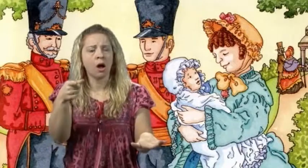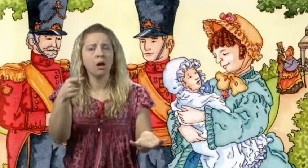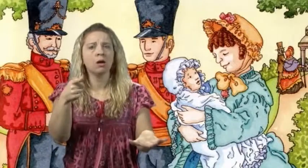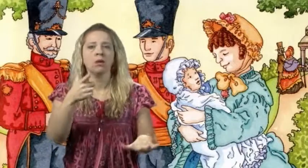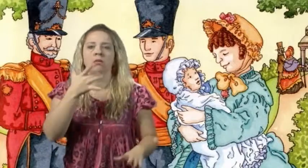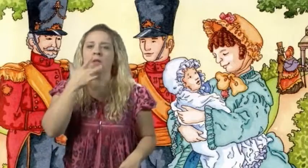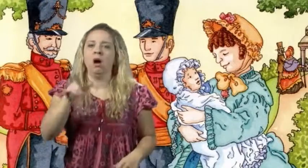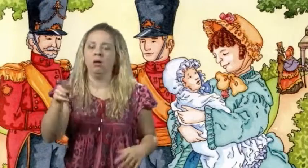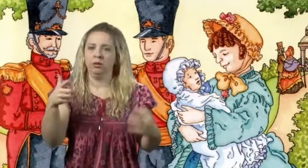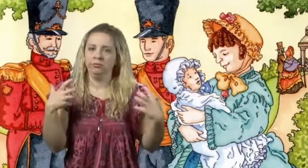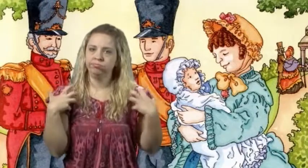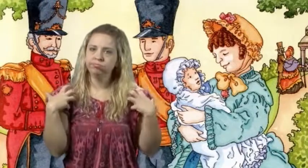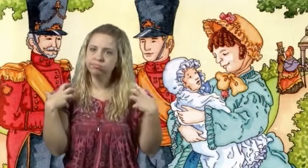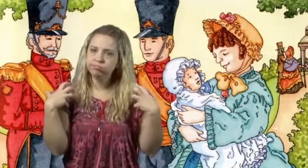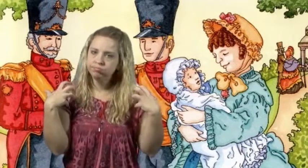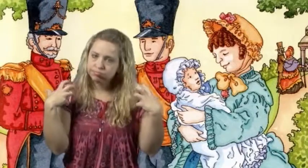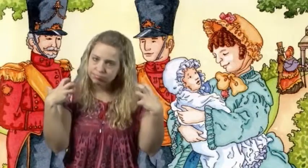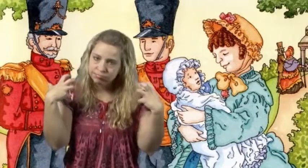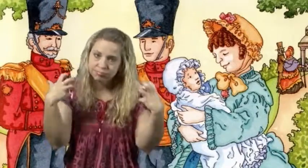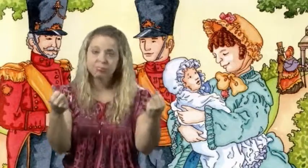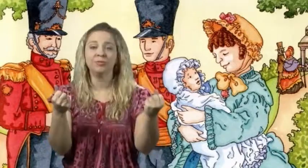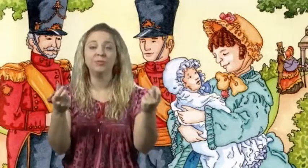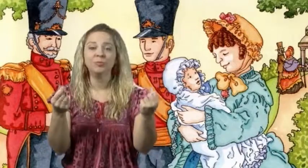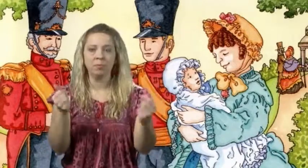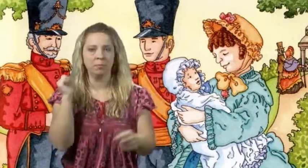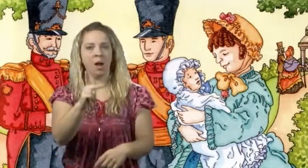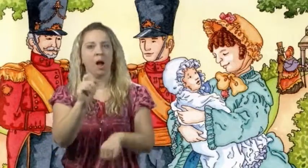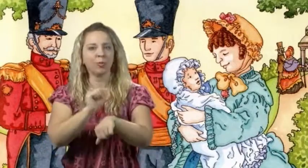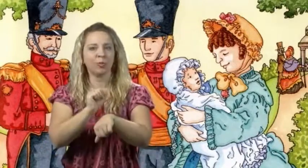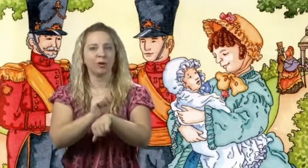She recovered, and within a few months was back at work.